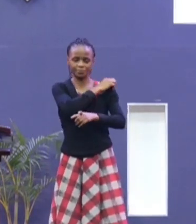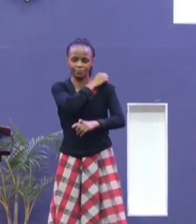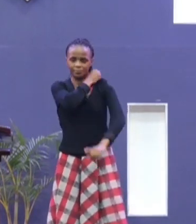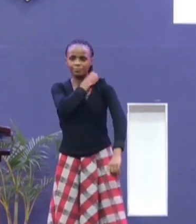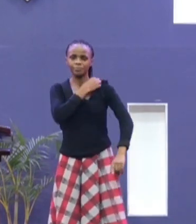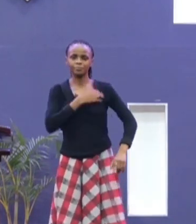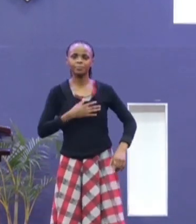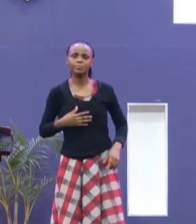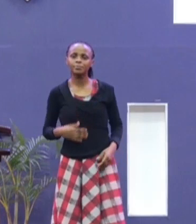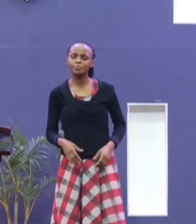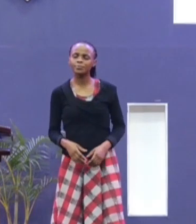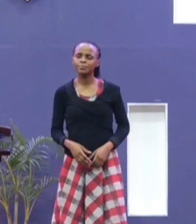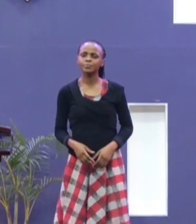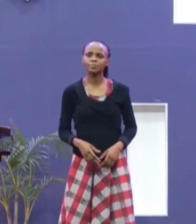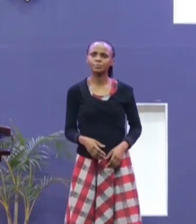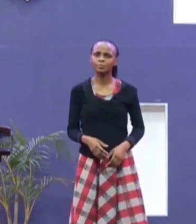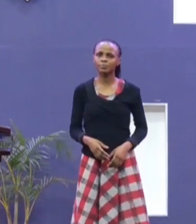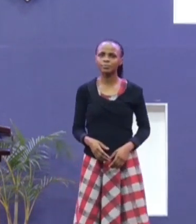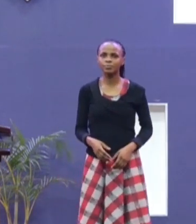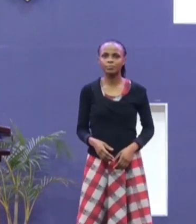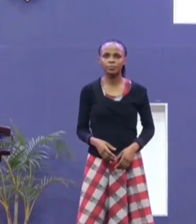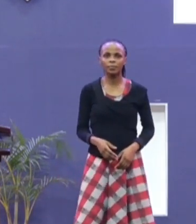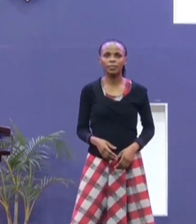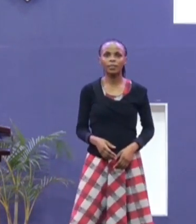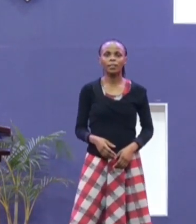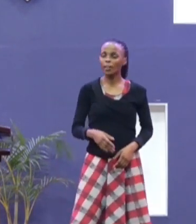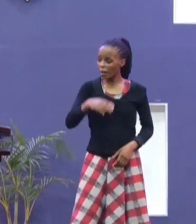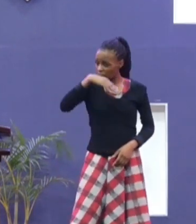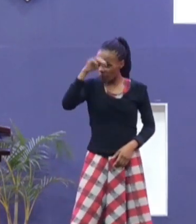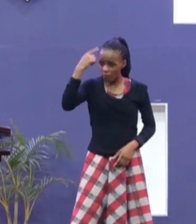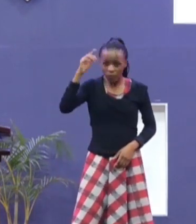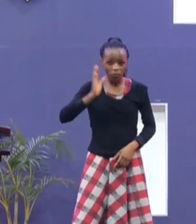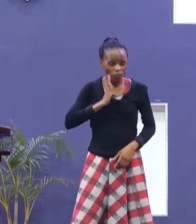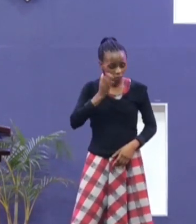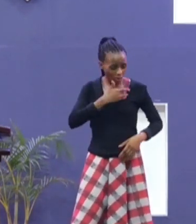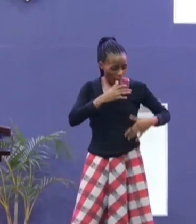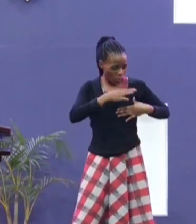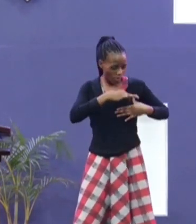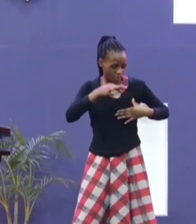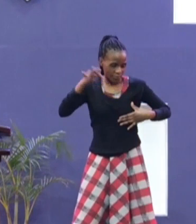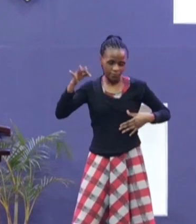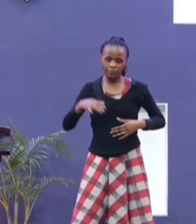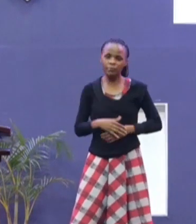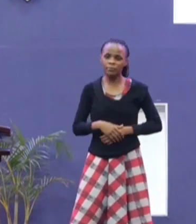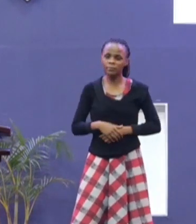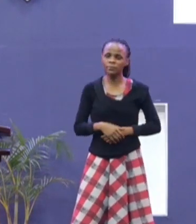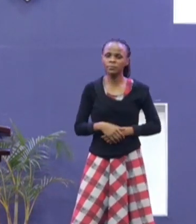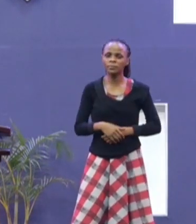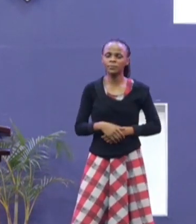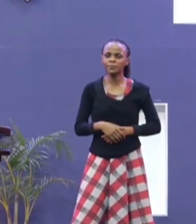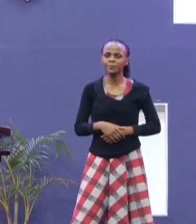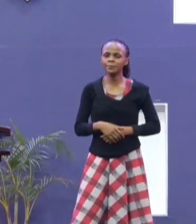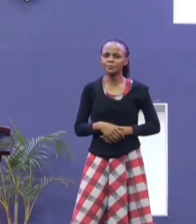era esiraitadde kukusumululwa. More sort of our souls. Naddala okwememe zaffe. He